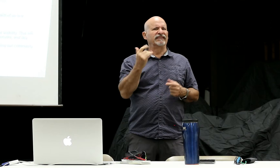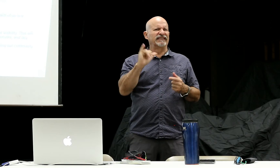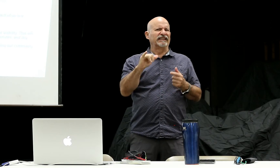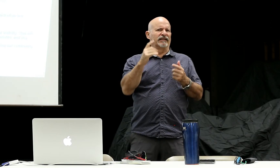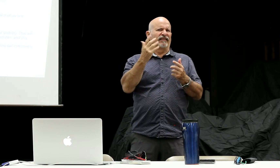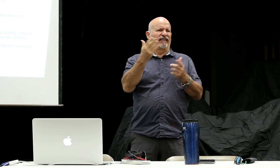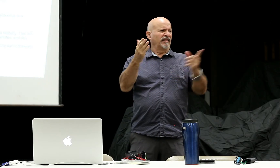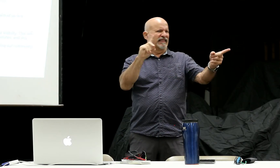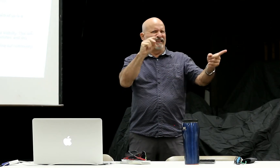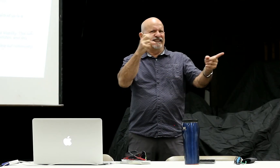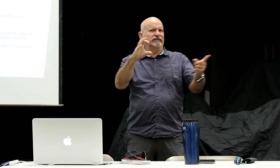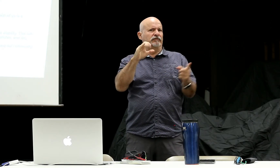like for Deaf and Deaf Plus,